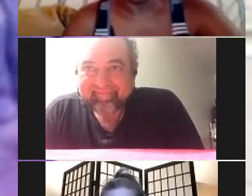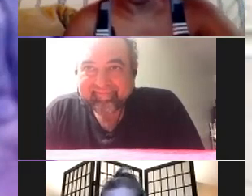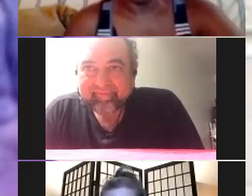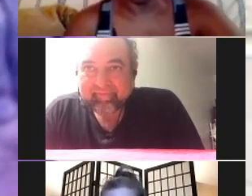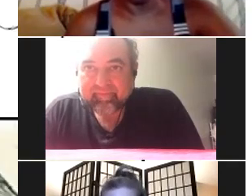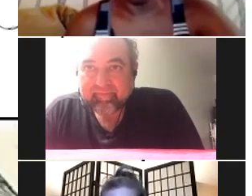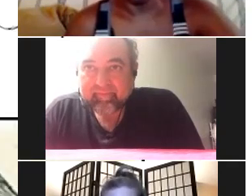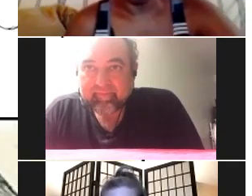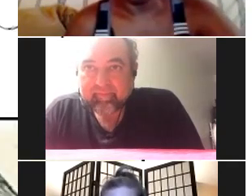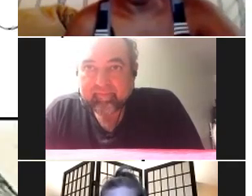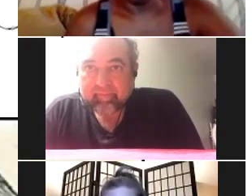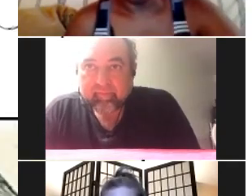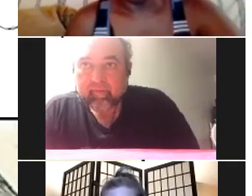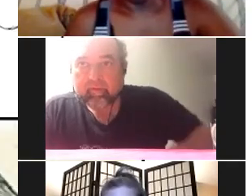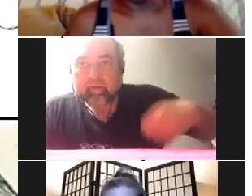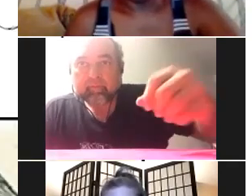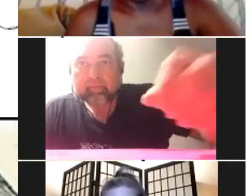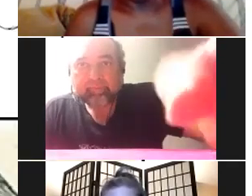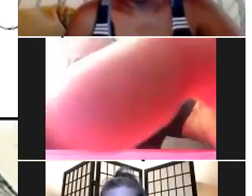slide.